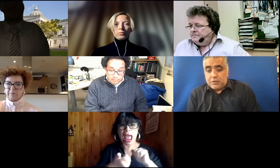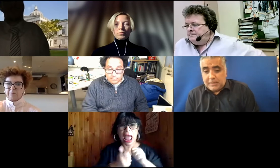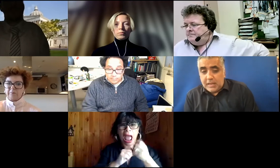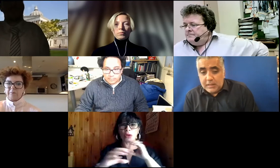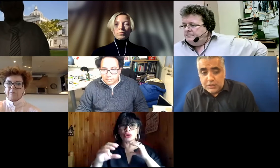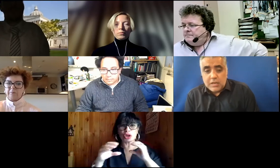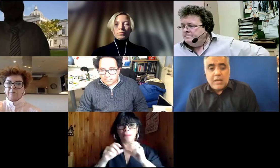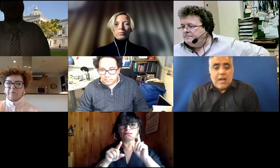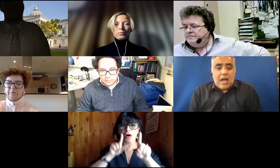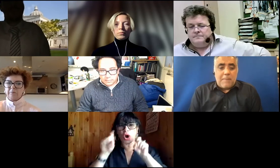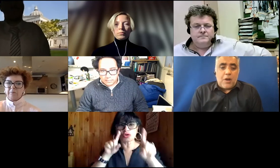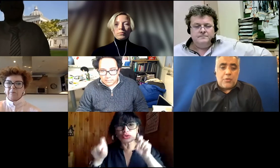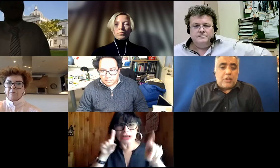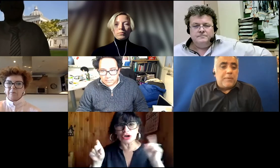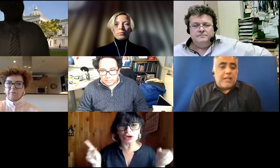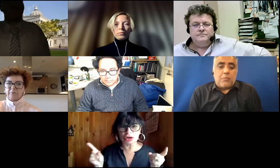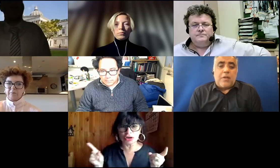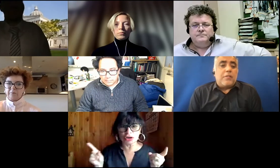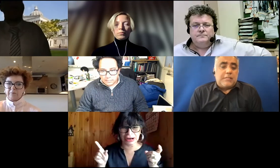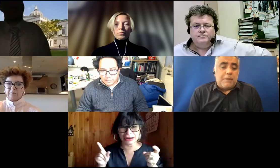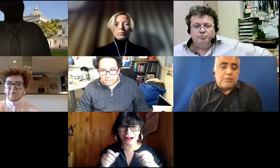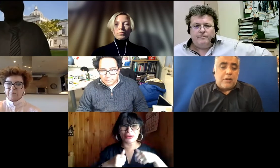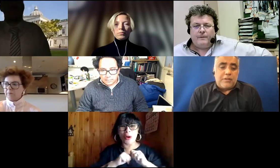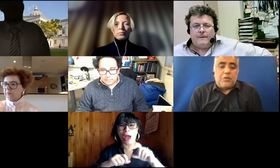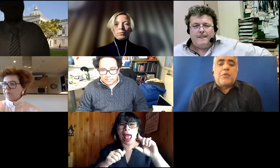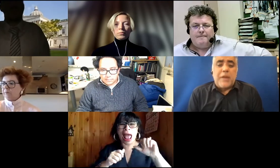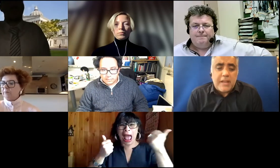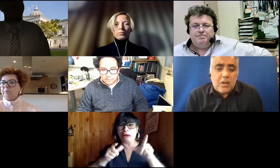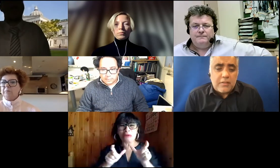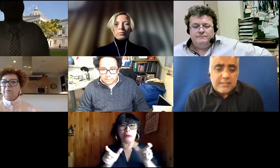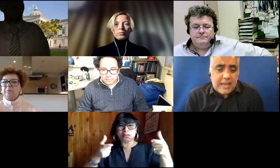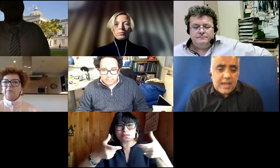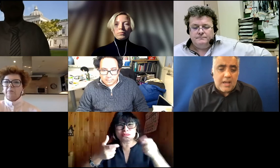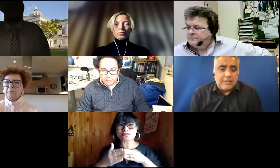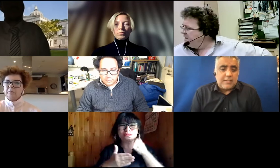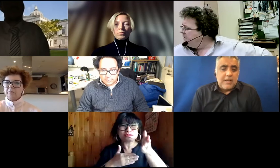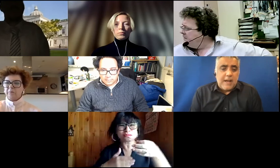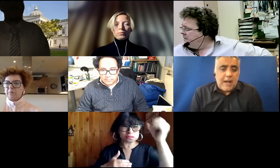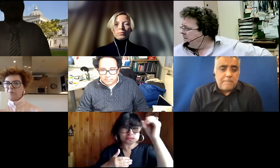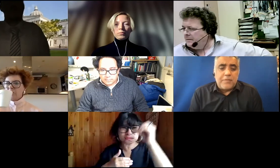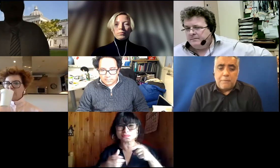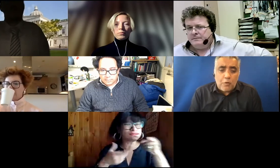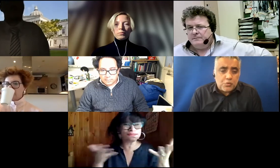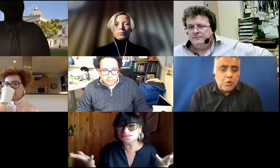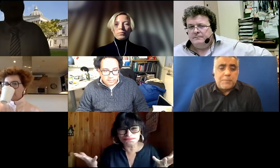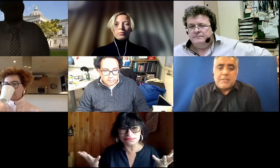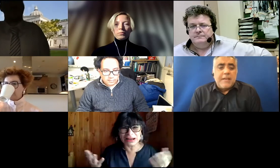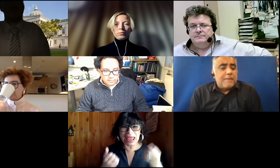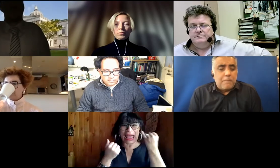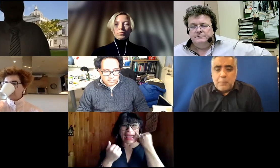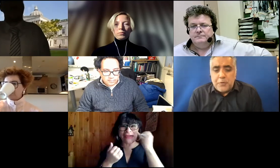they don't speak English. How do they communicate with all these people that are creating all of these AIs? The focus